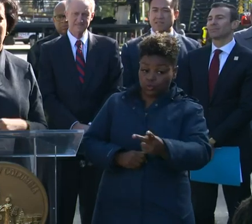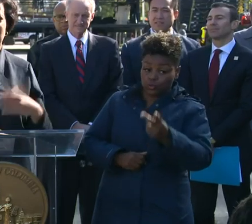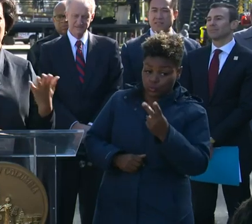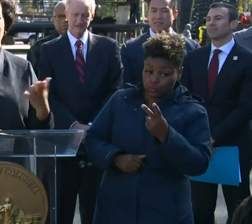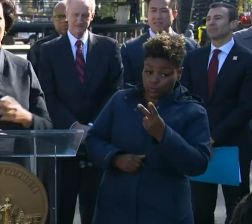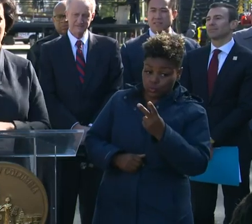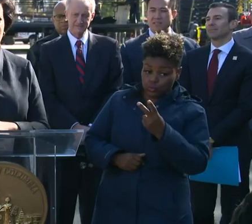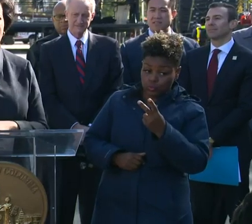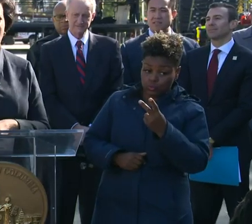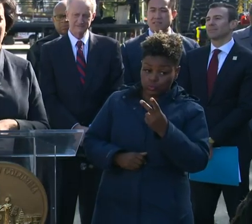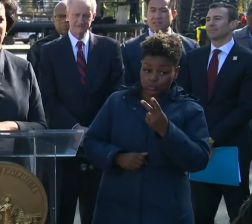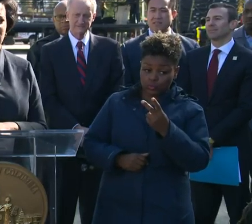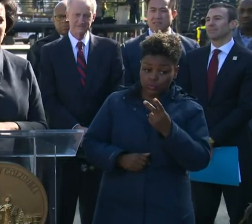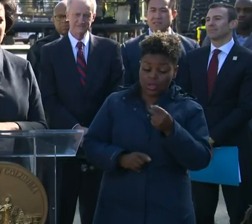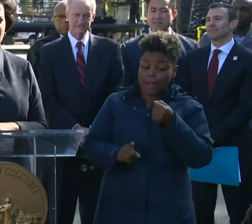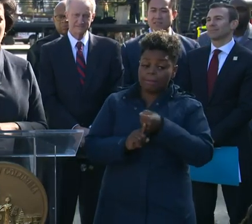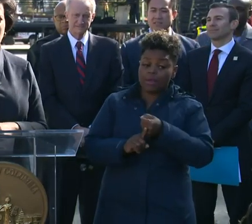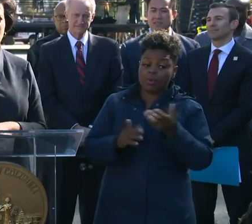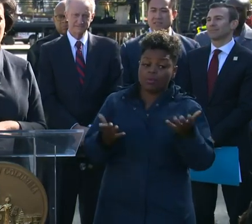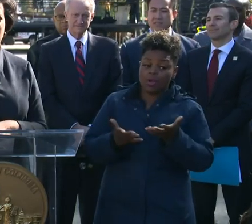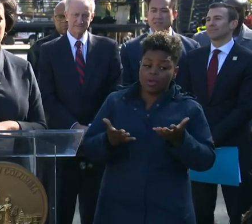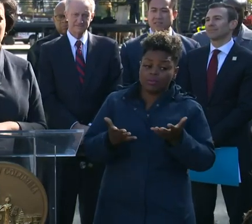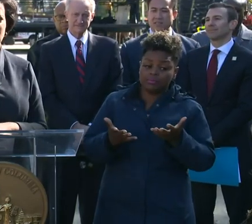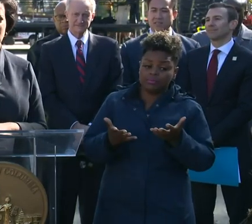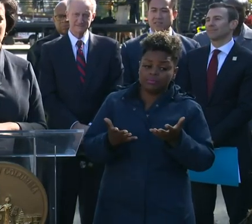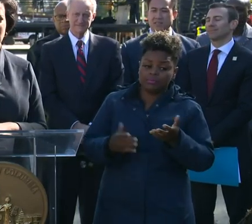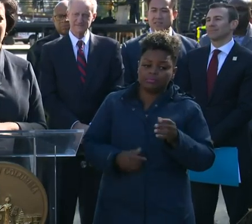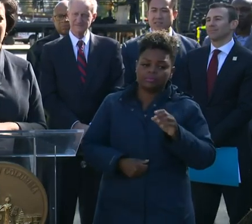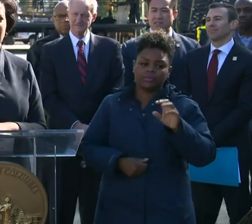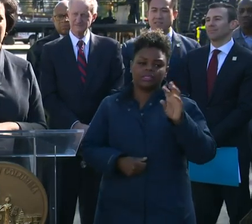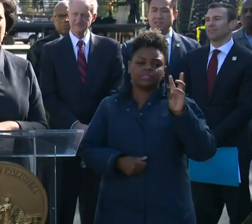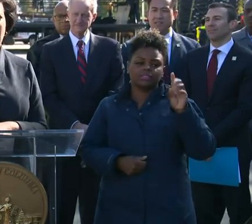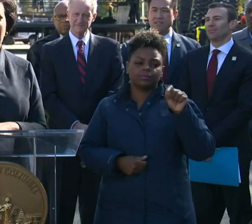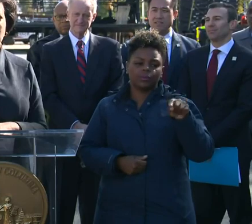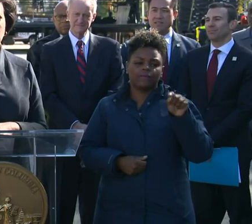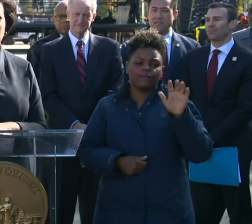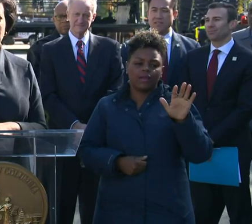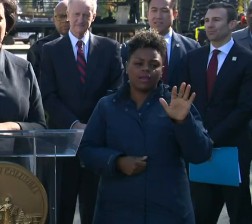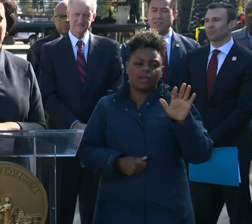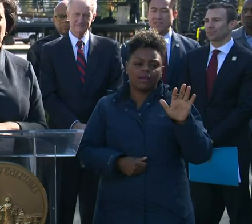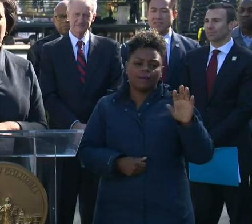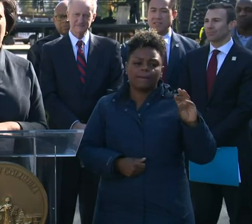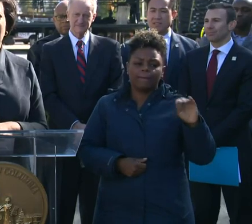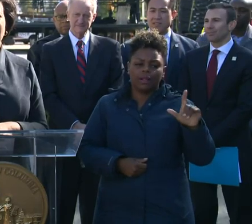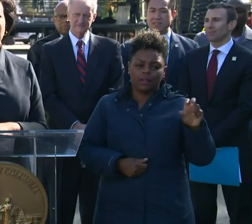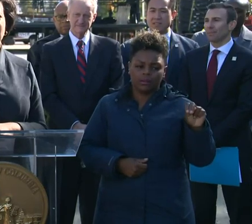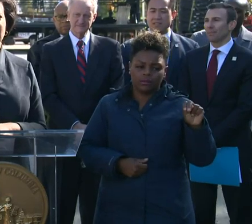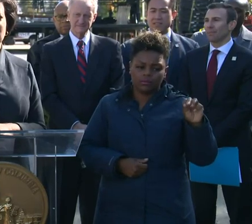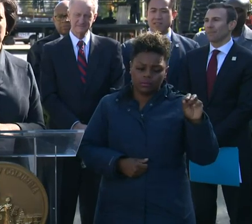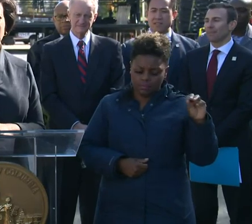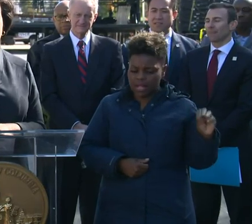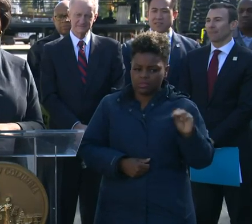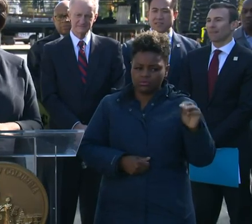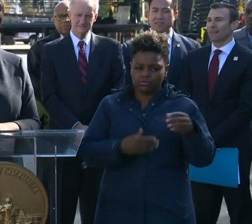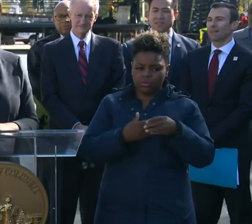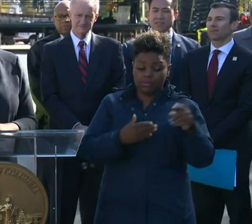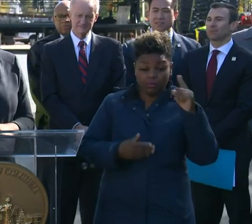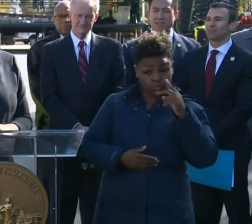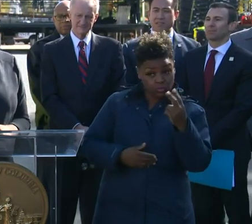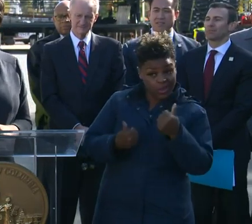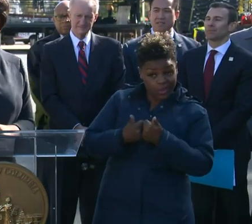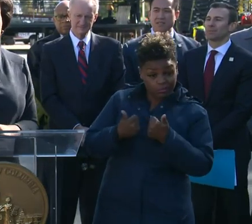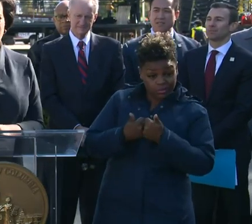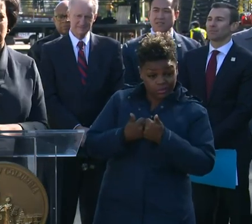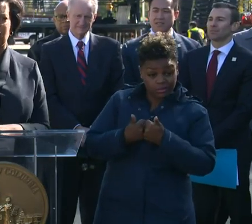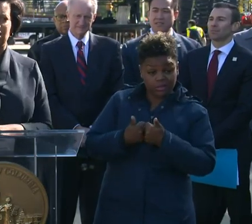million. So you can do the math and figure out what a third game would be. And the city will be